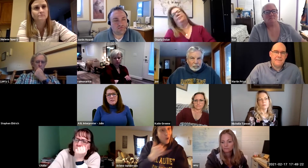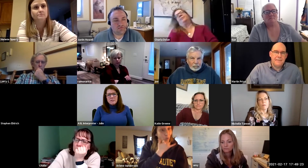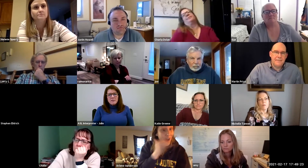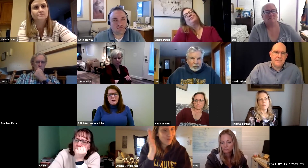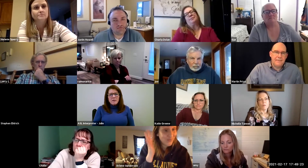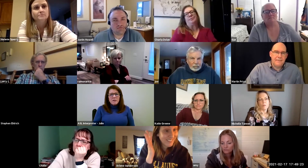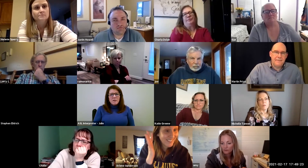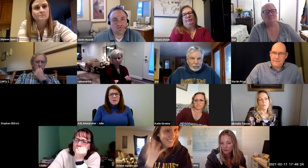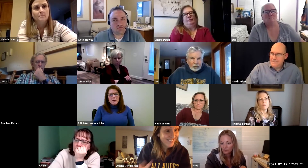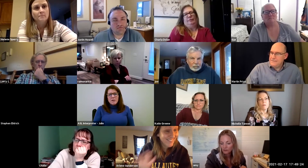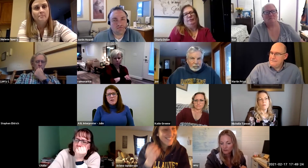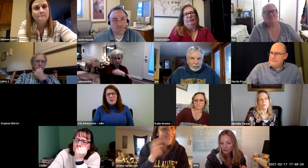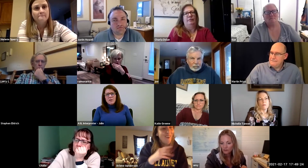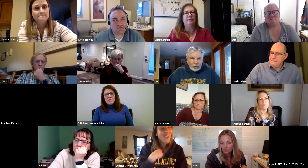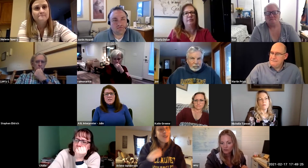And